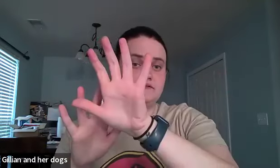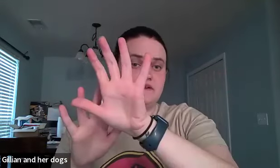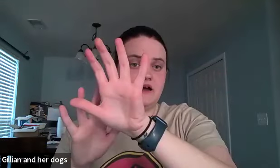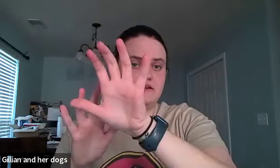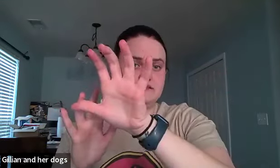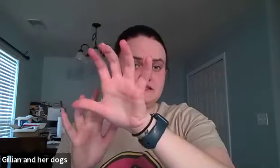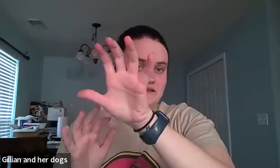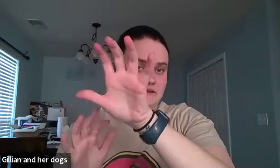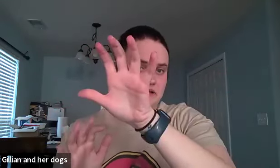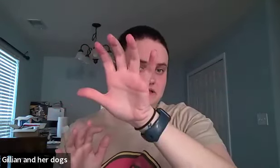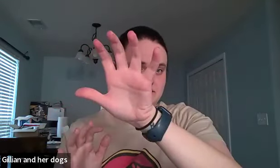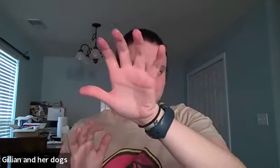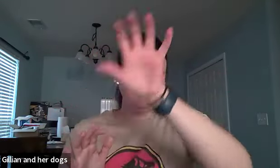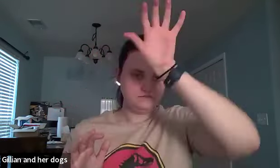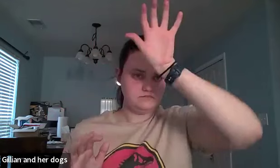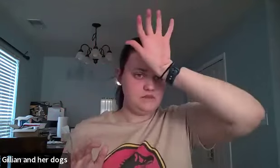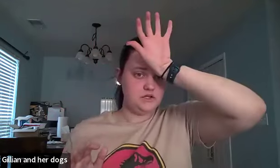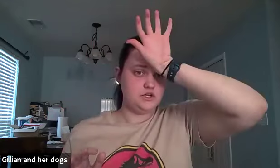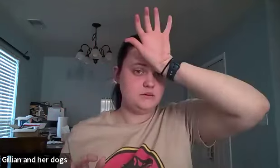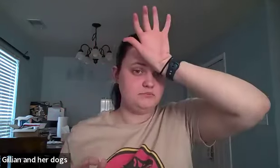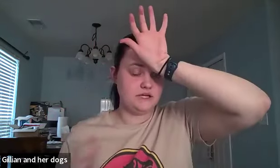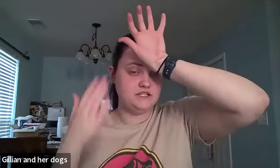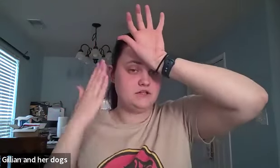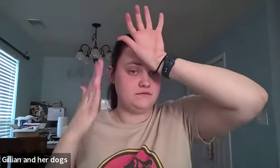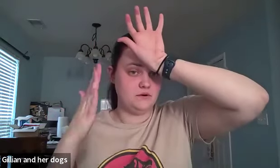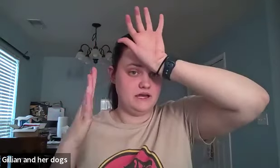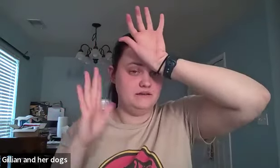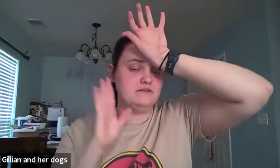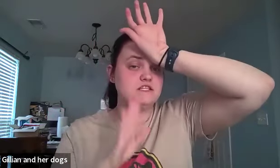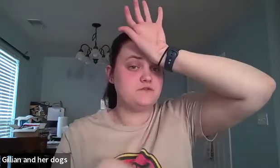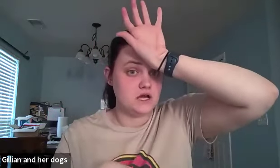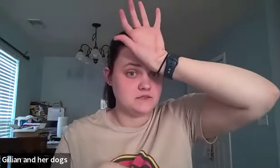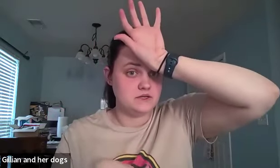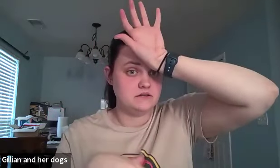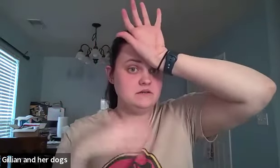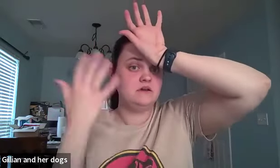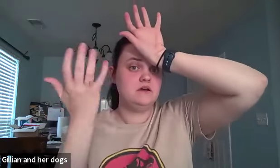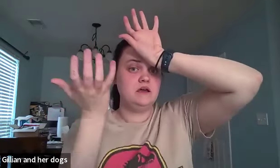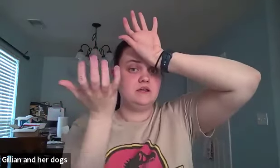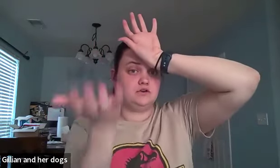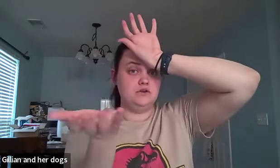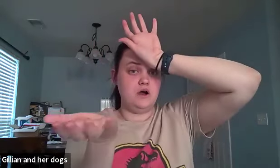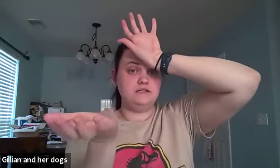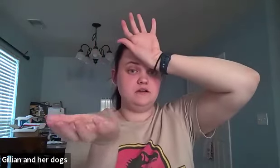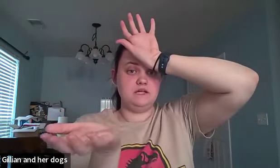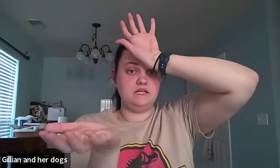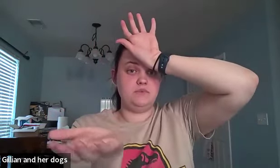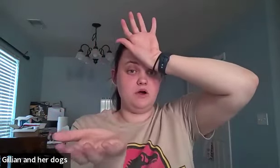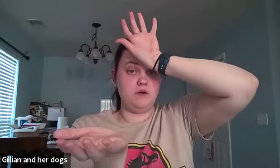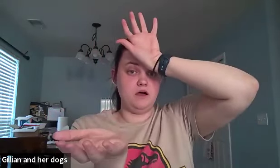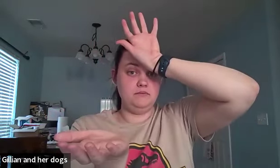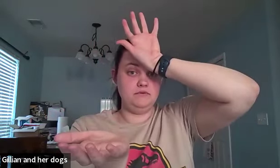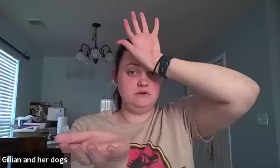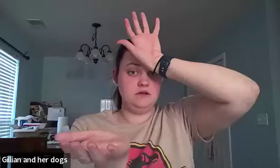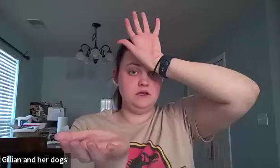with a 5, slightly bent. You're going to bring it to your forehead. This is for husband. Your non-dominant is palm up,